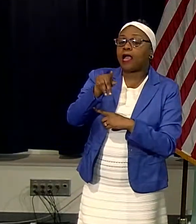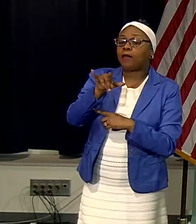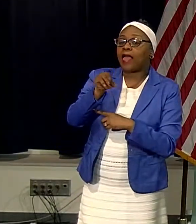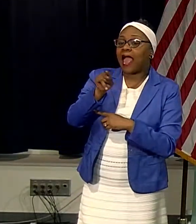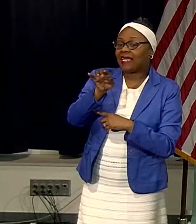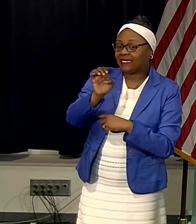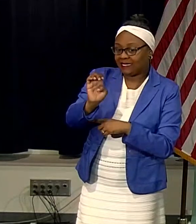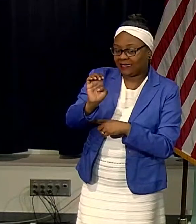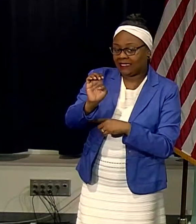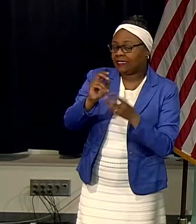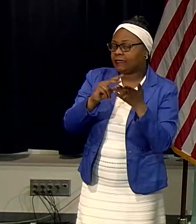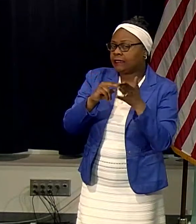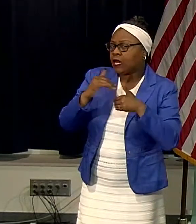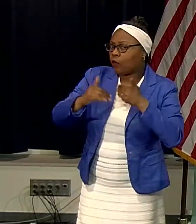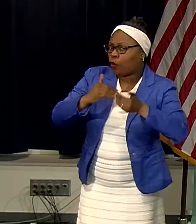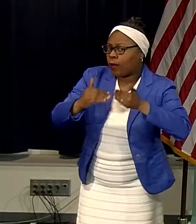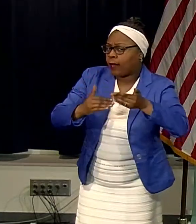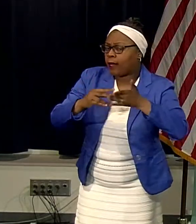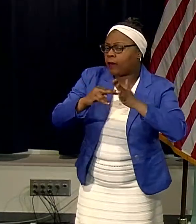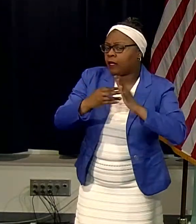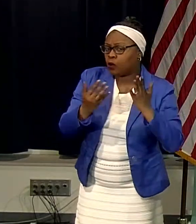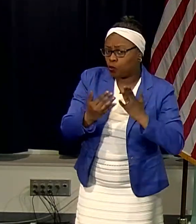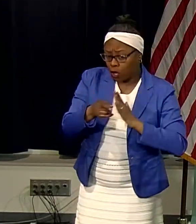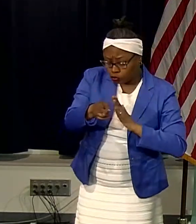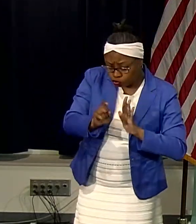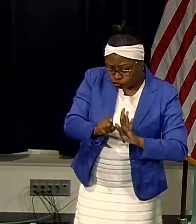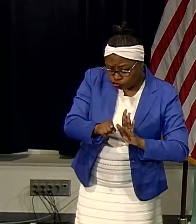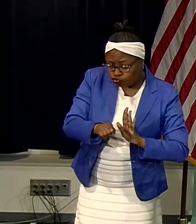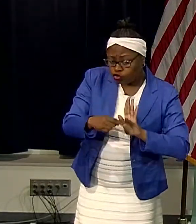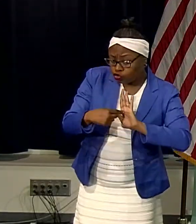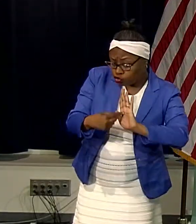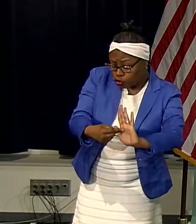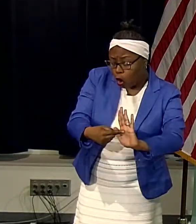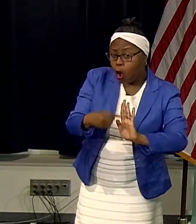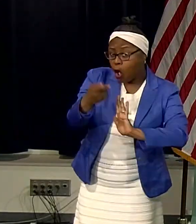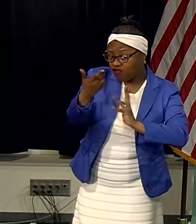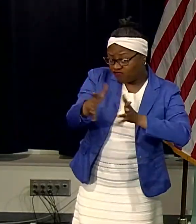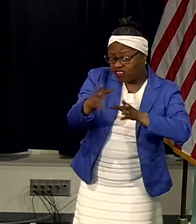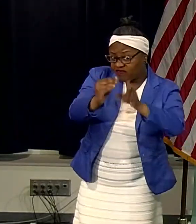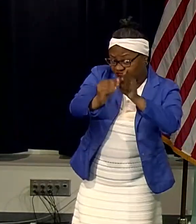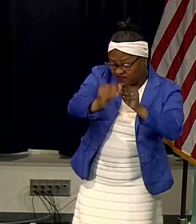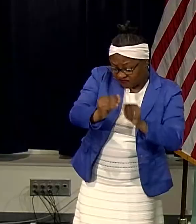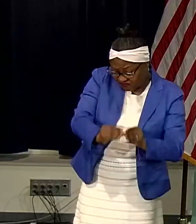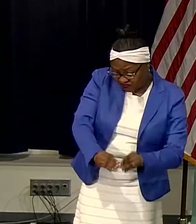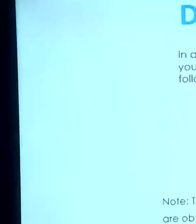is livable in order for you to be completely done with the DLBA.